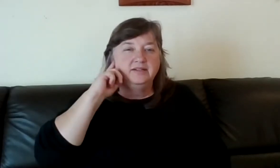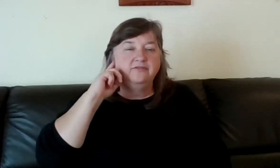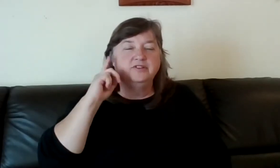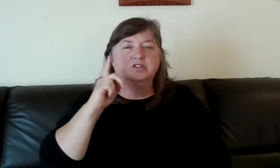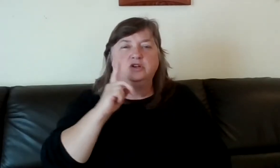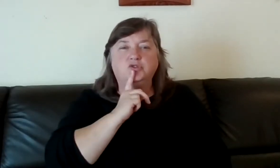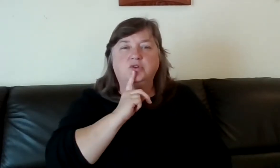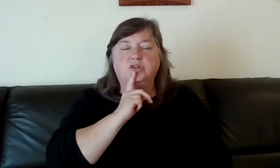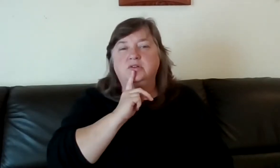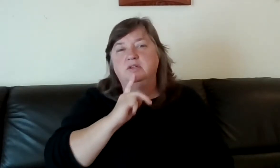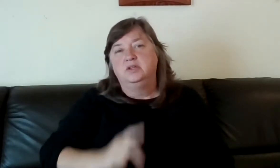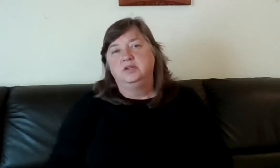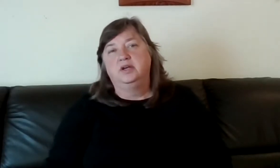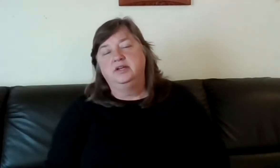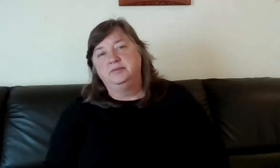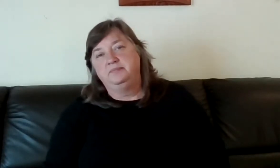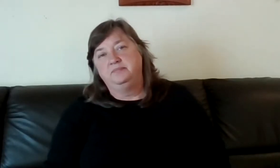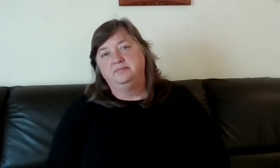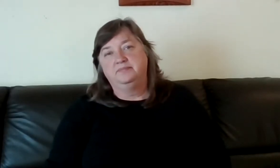Deaf is a cultural